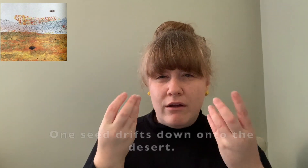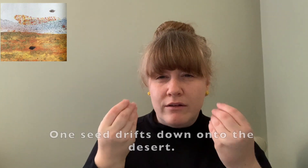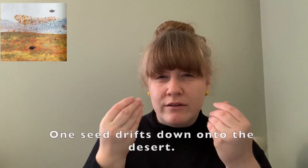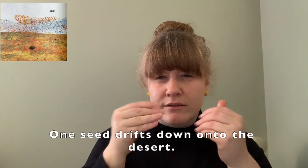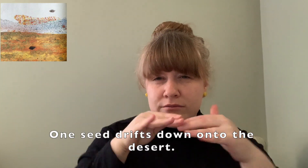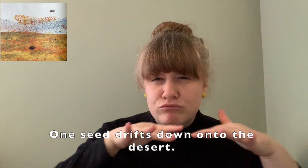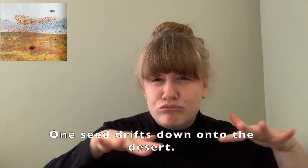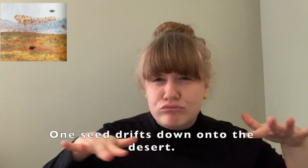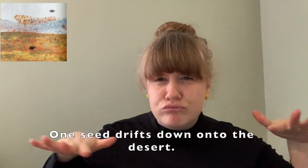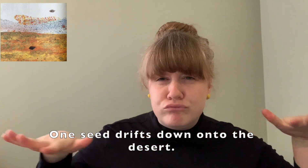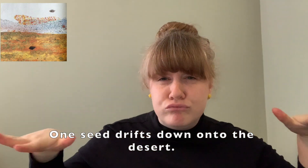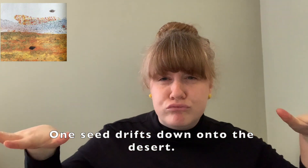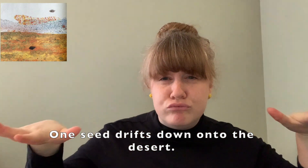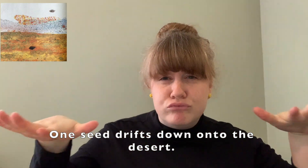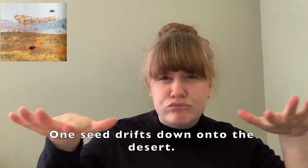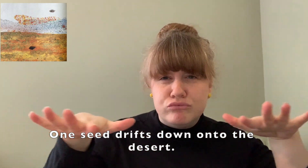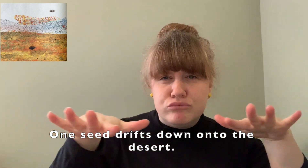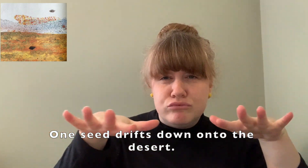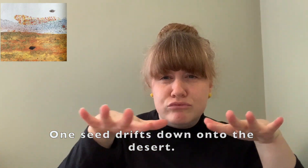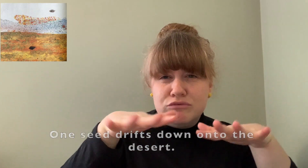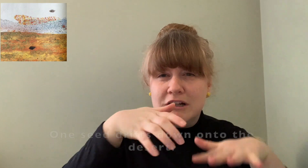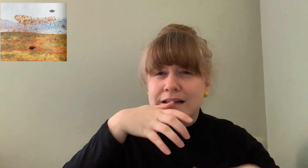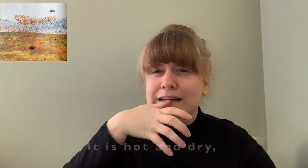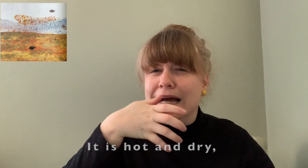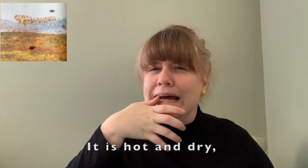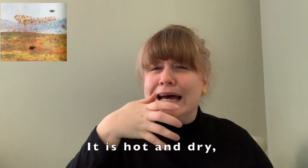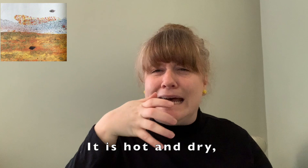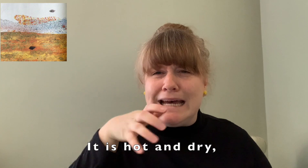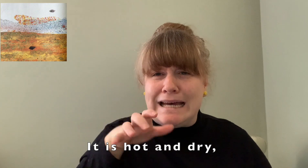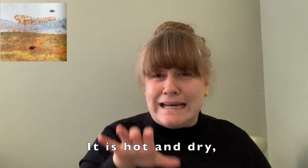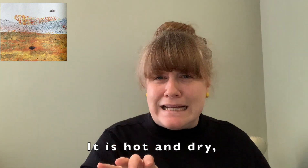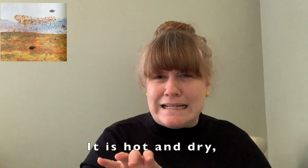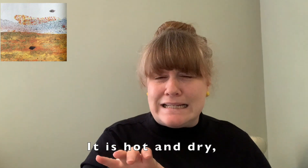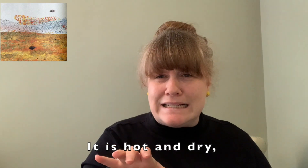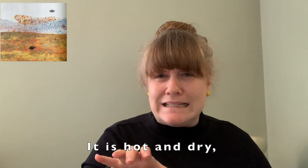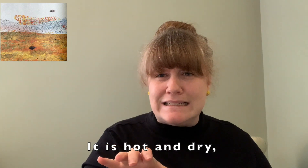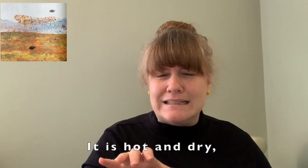One seed drifts down onto the desert. It is hot and dry,